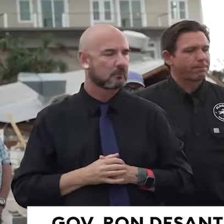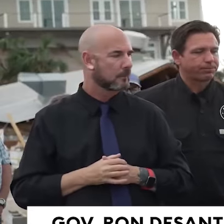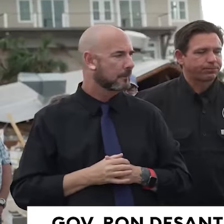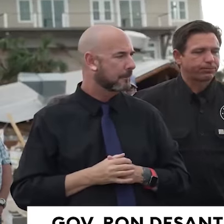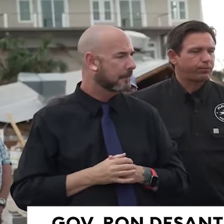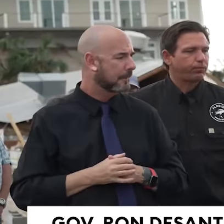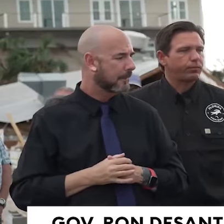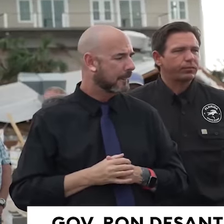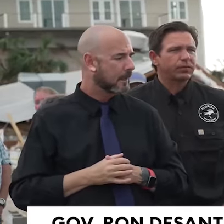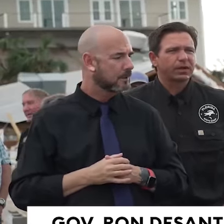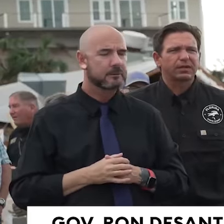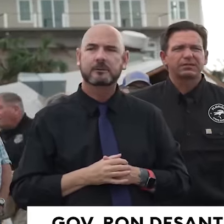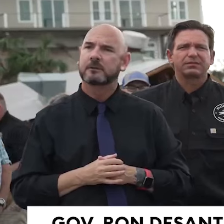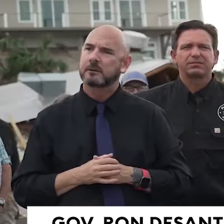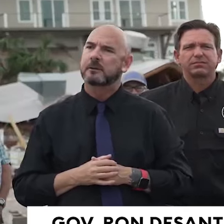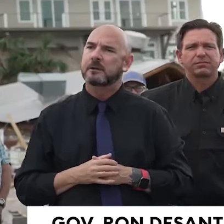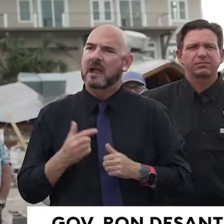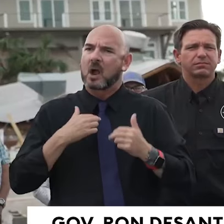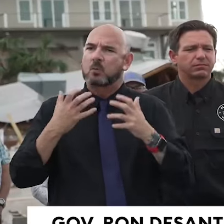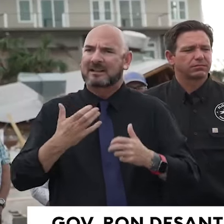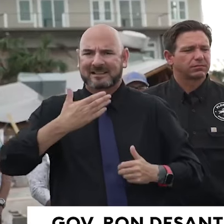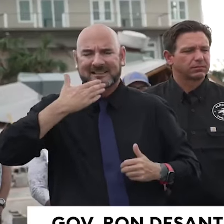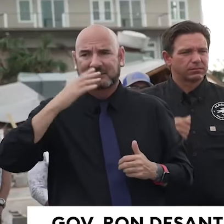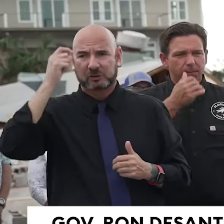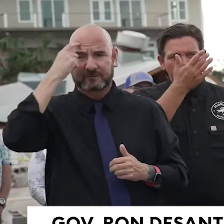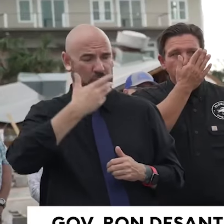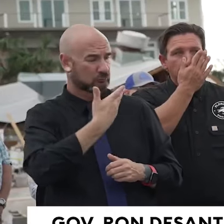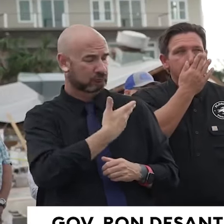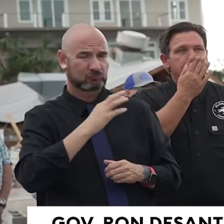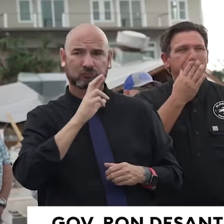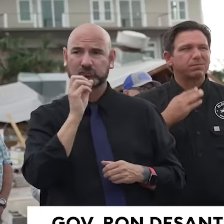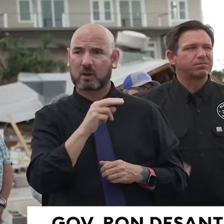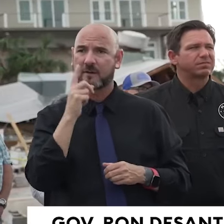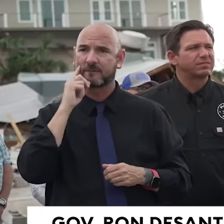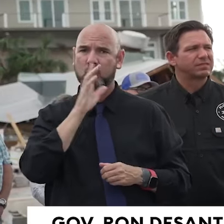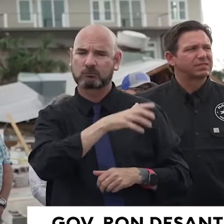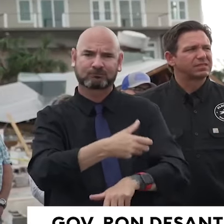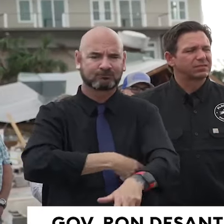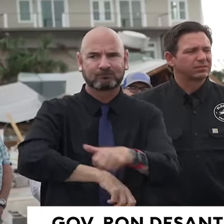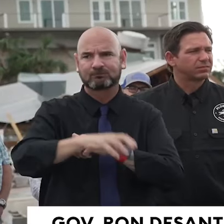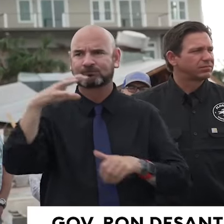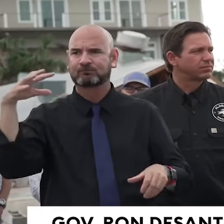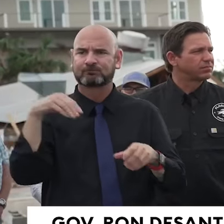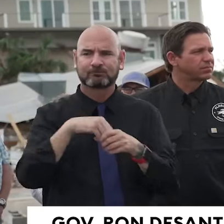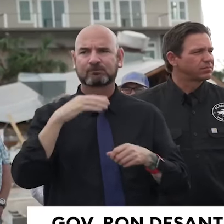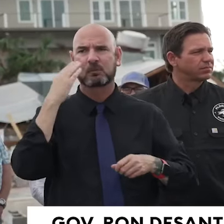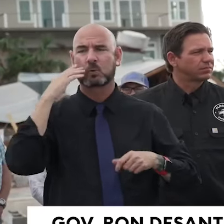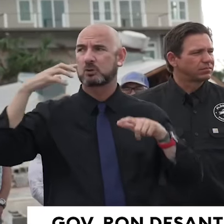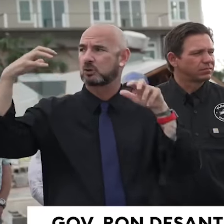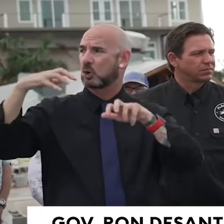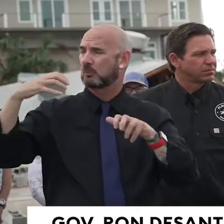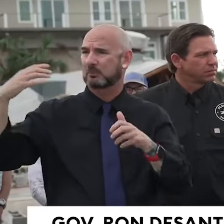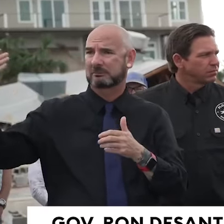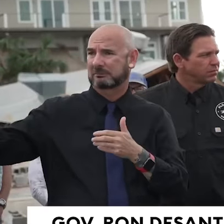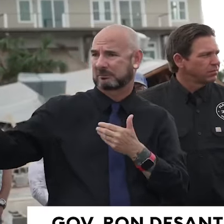Thank you, Governor. I want to thank the Governor for jumping into action when we knew this storm was coming, and for continuing to stand alongside